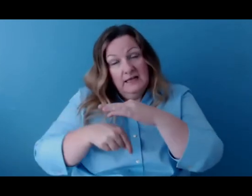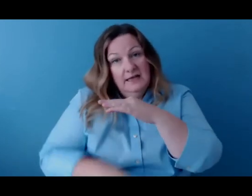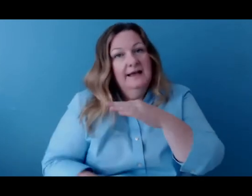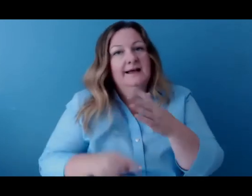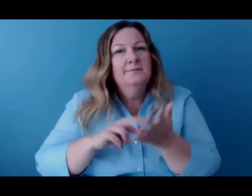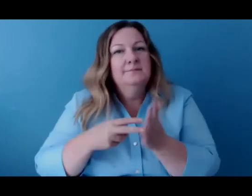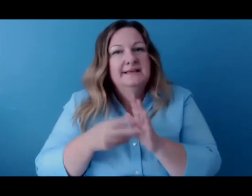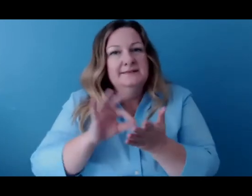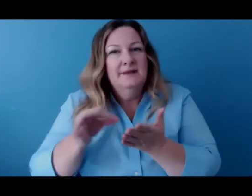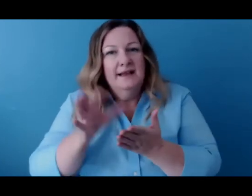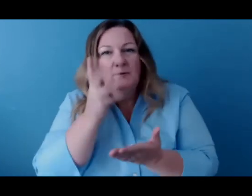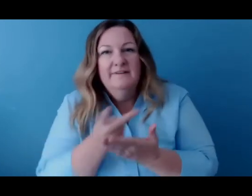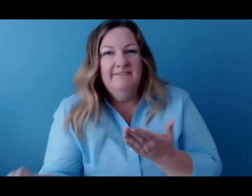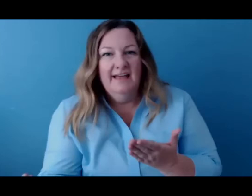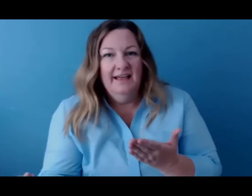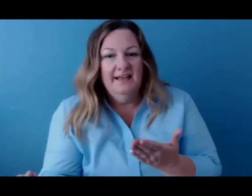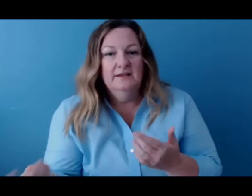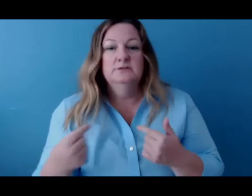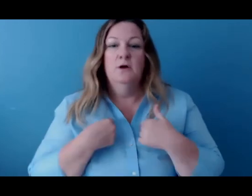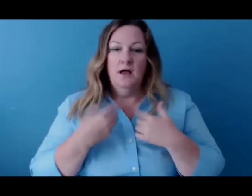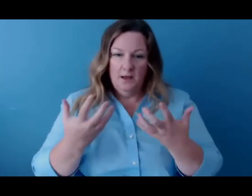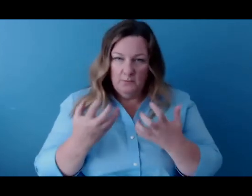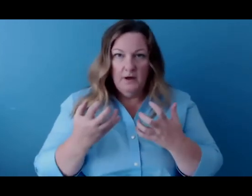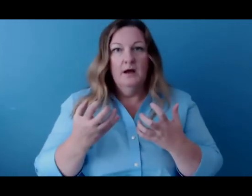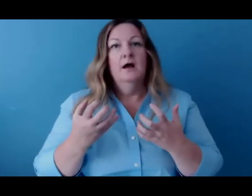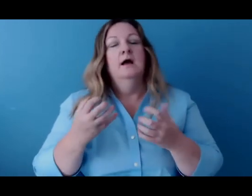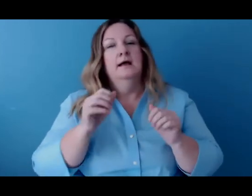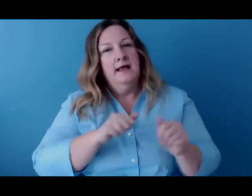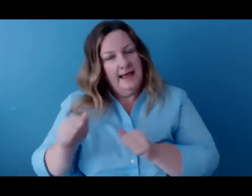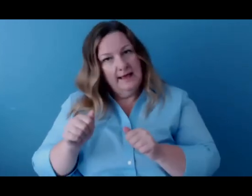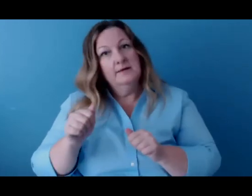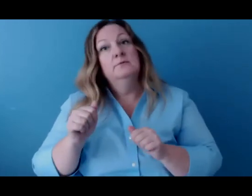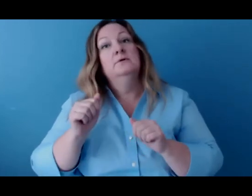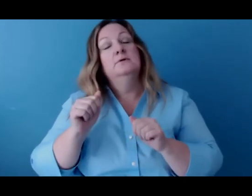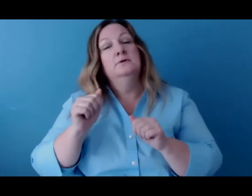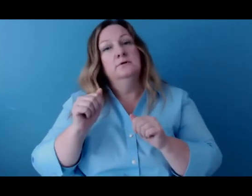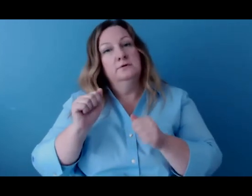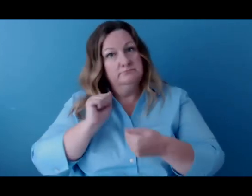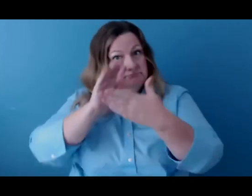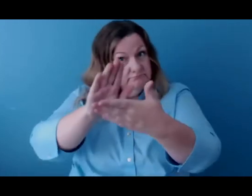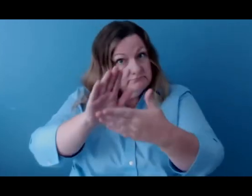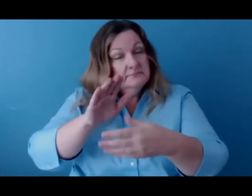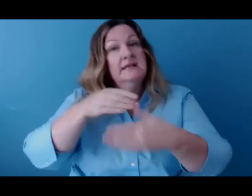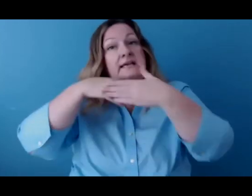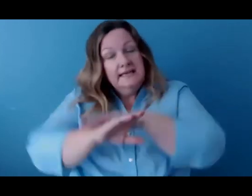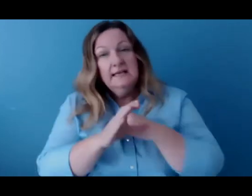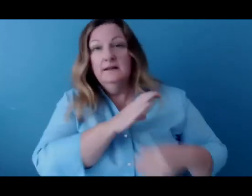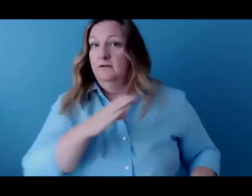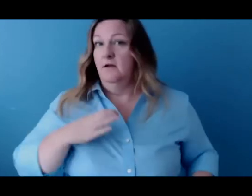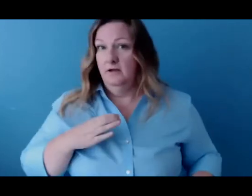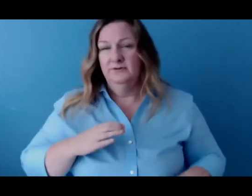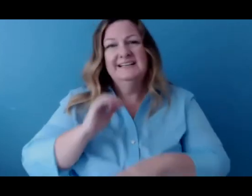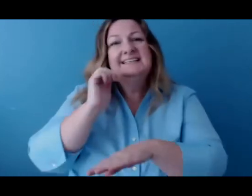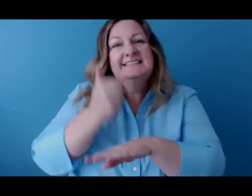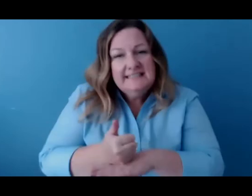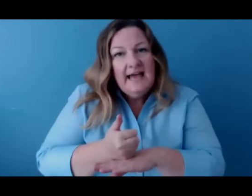be is an individual that can go to Congress and create a healthcare situation, a healthcare policy that does not